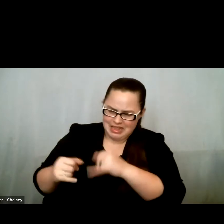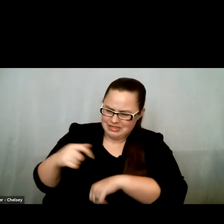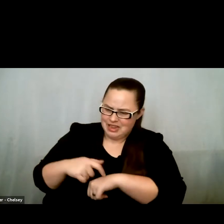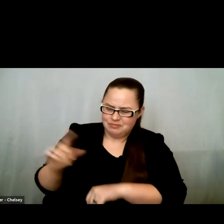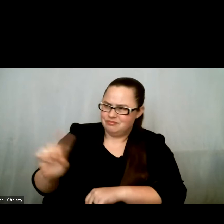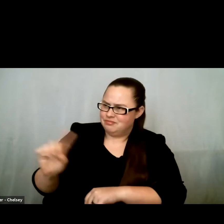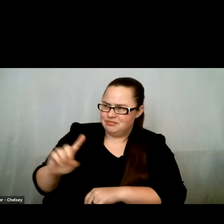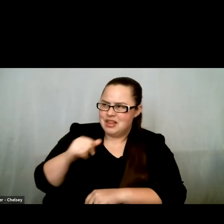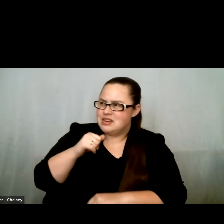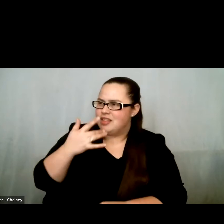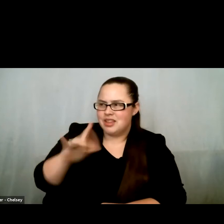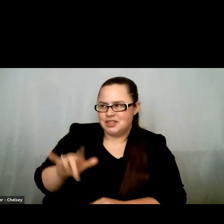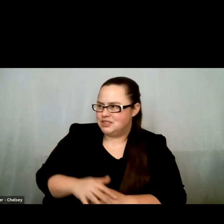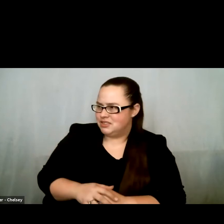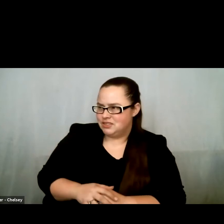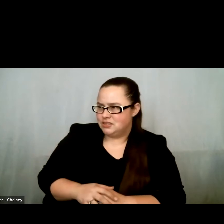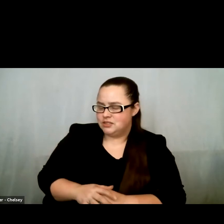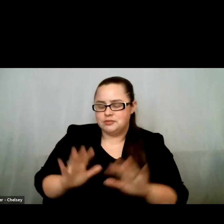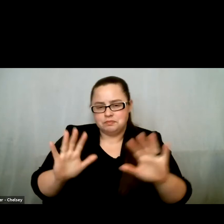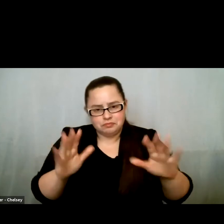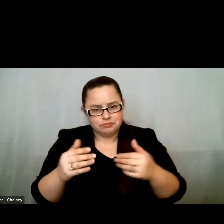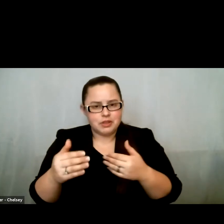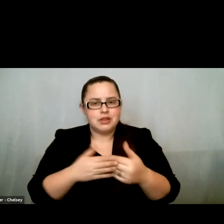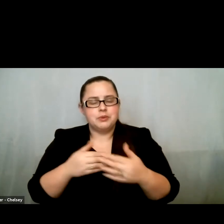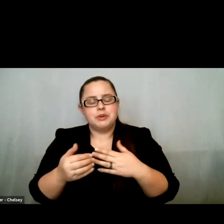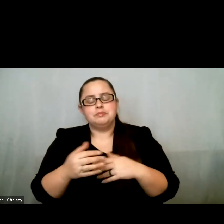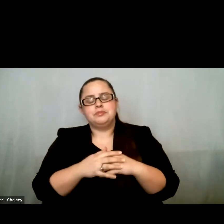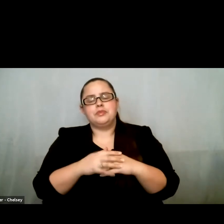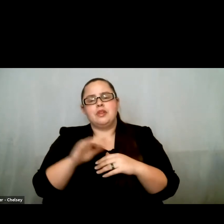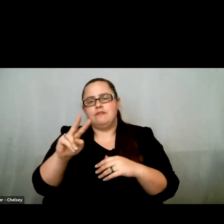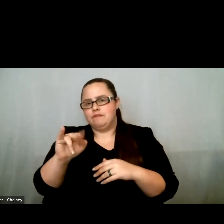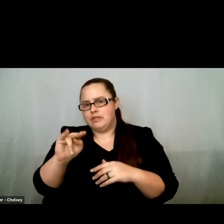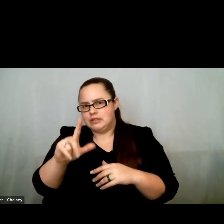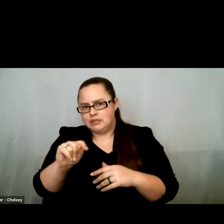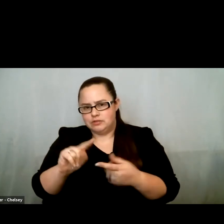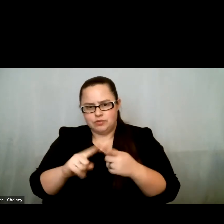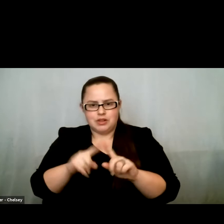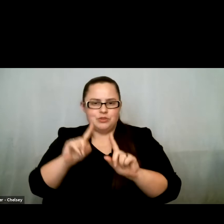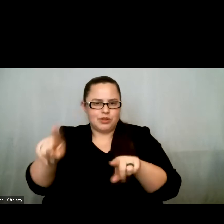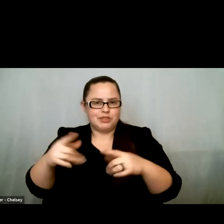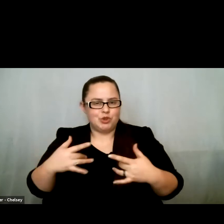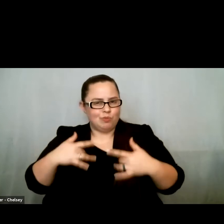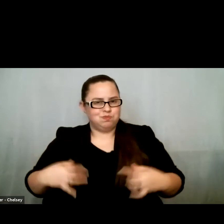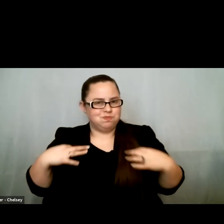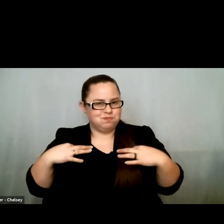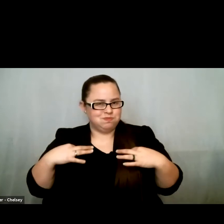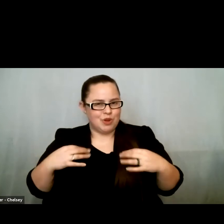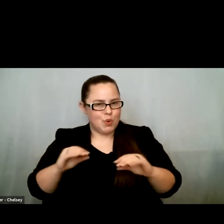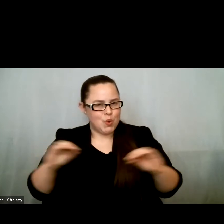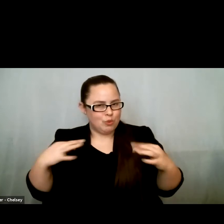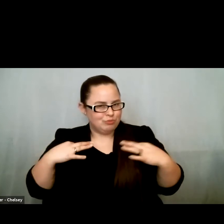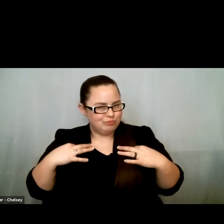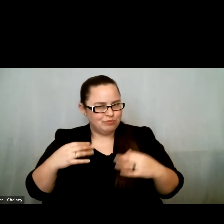That's not lucky." Well, anyway, Vincent and his friends, they went to the Topless Bar. At the Topless Bar,